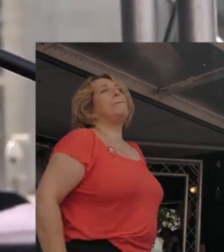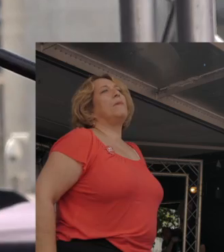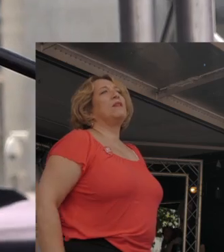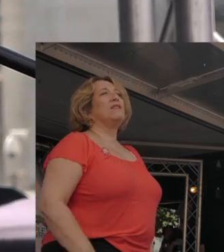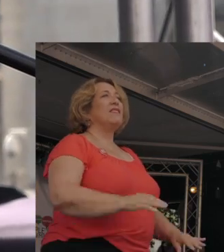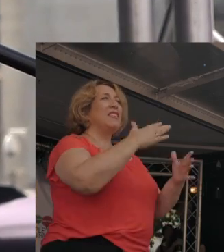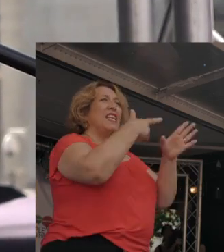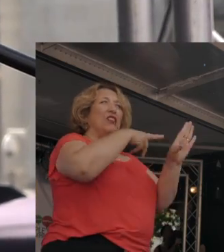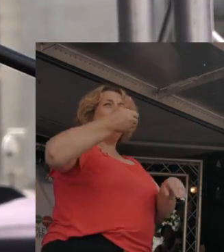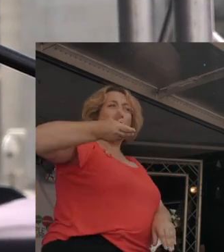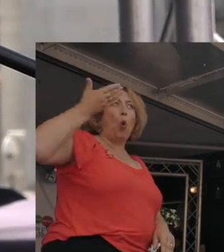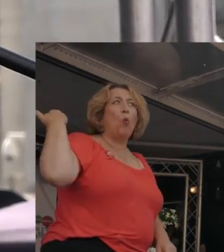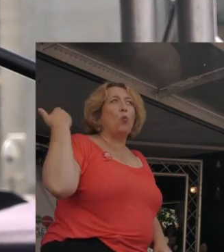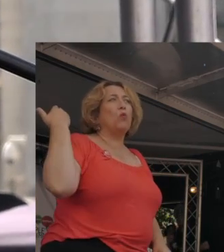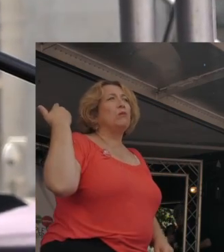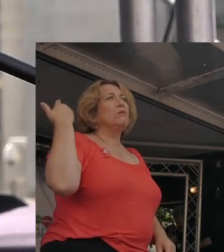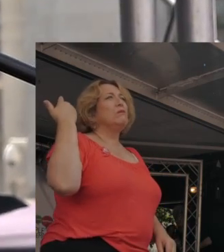10